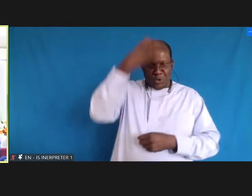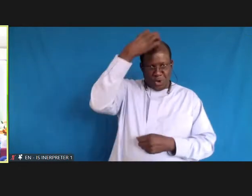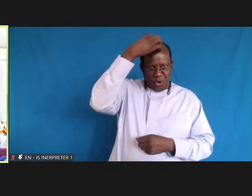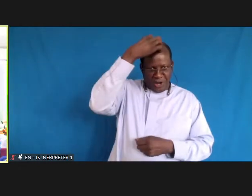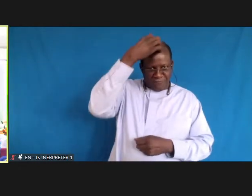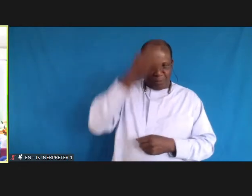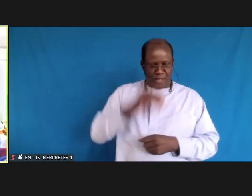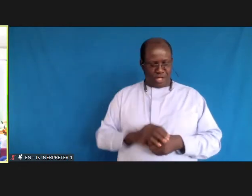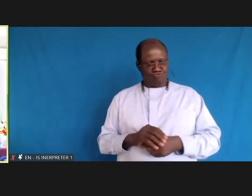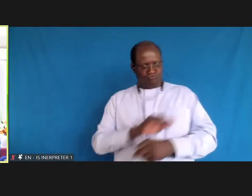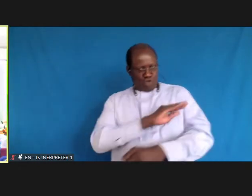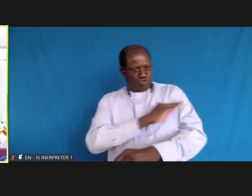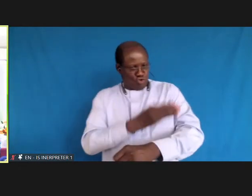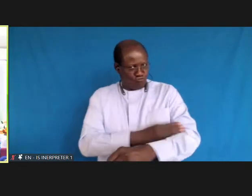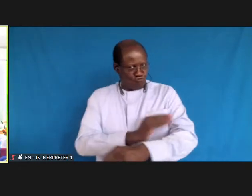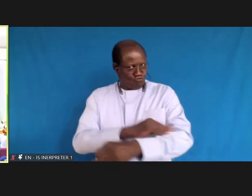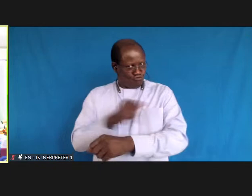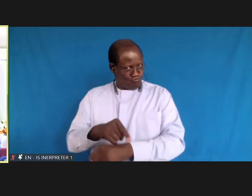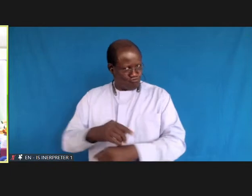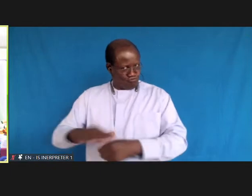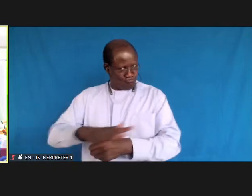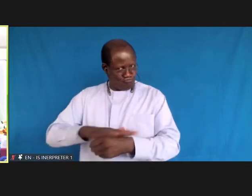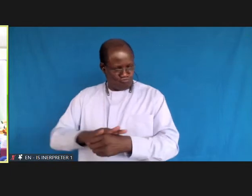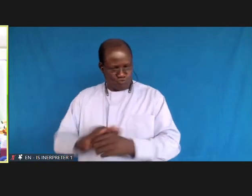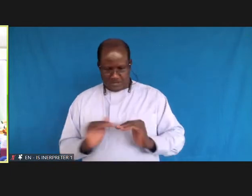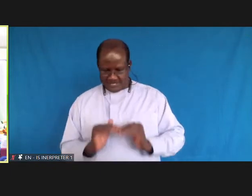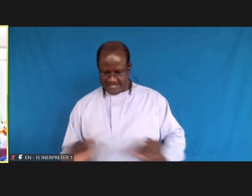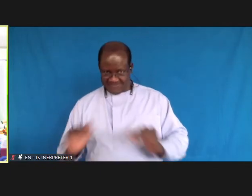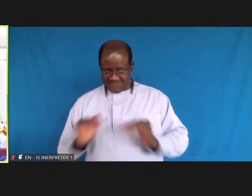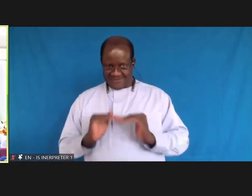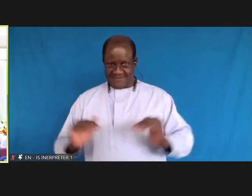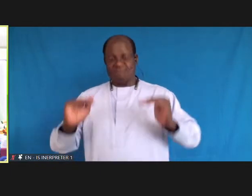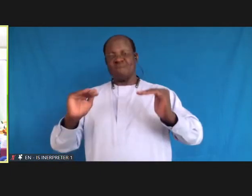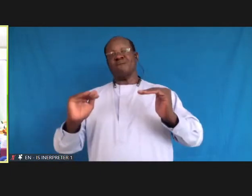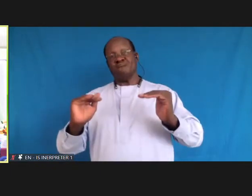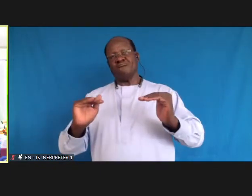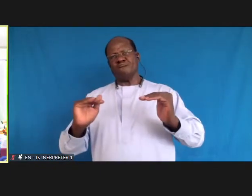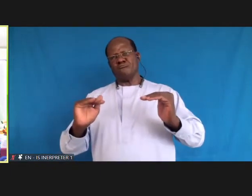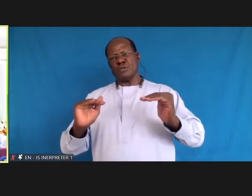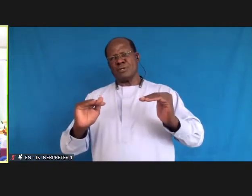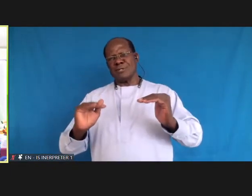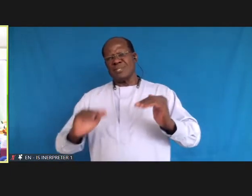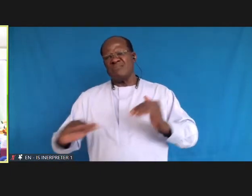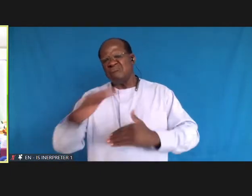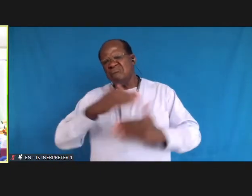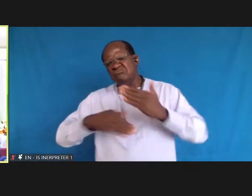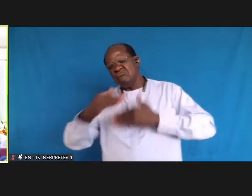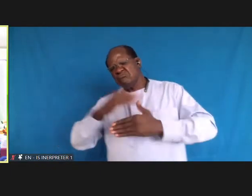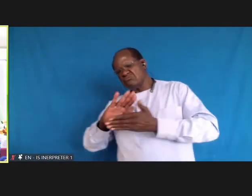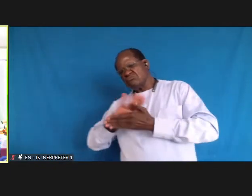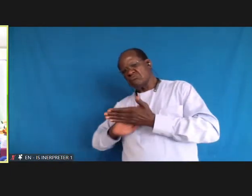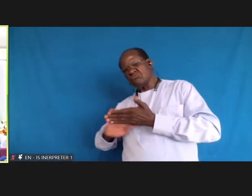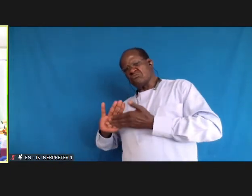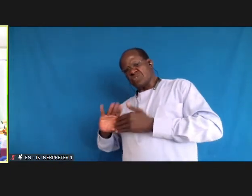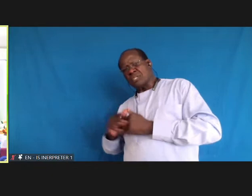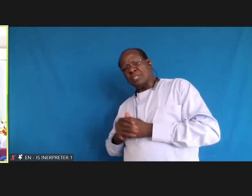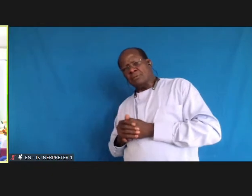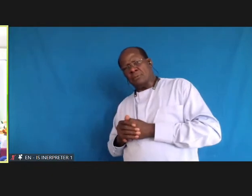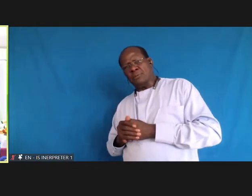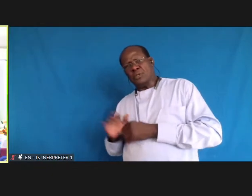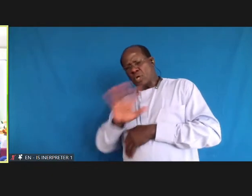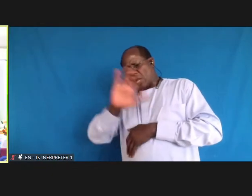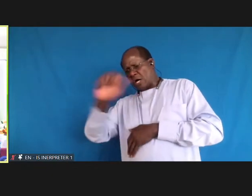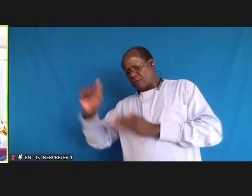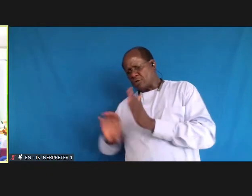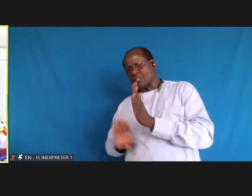communities. If we come back to the background of this Africa Forum for Sustainable Development, it's